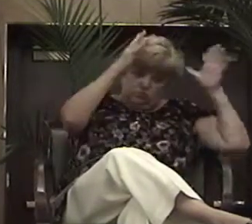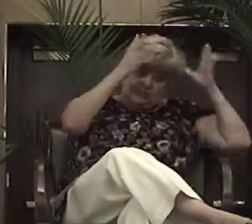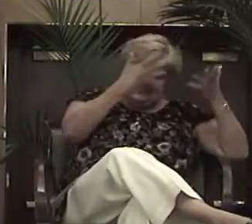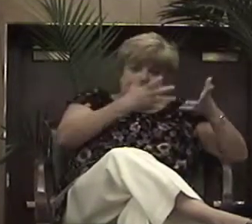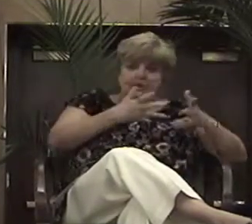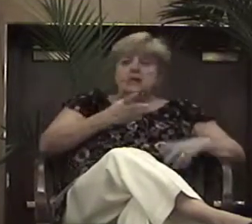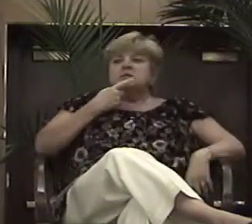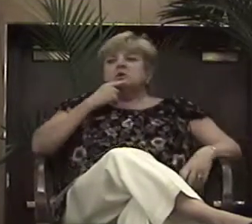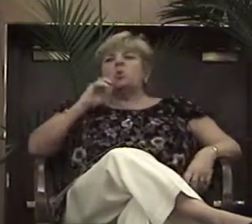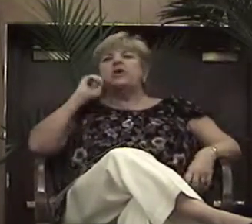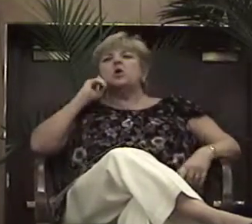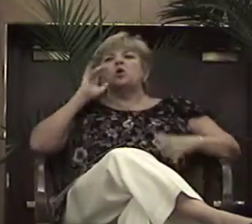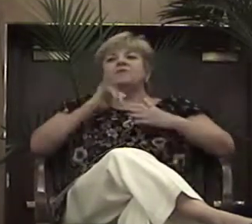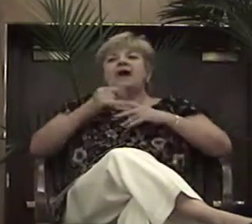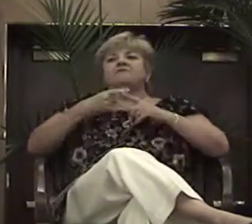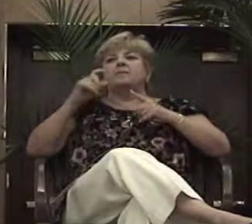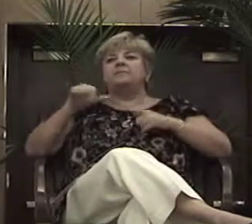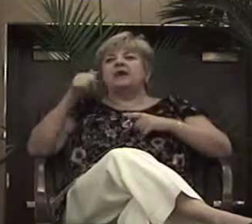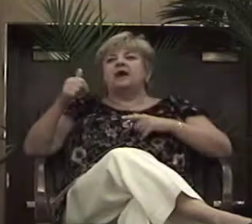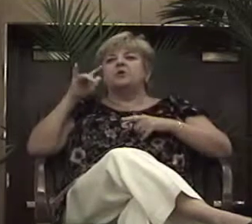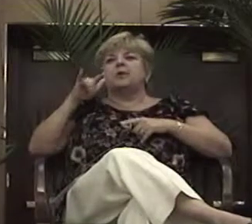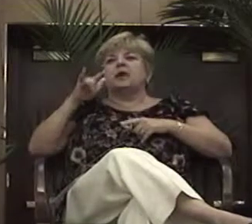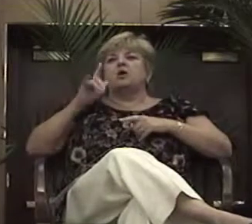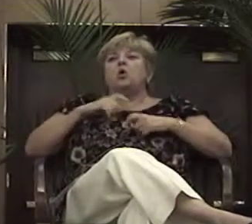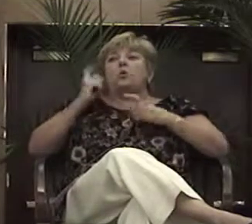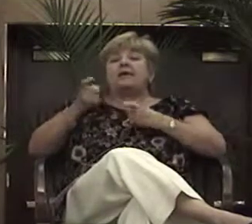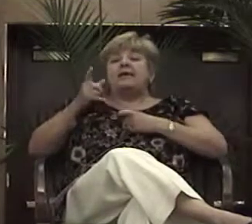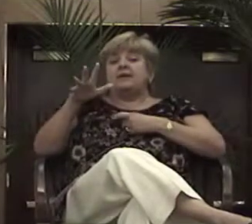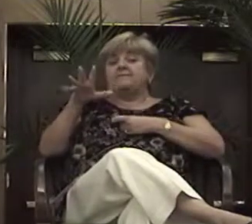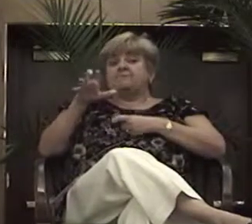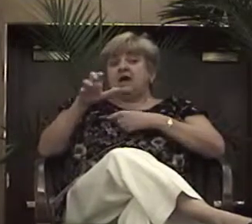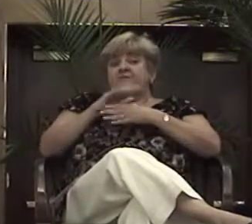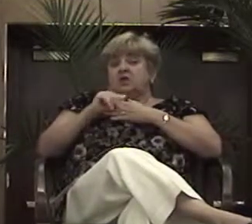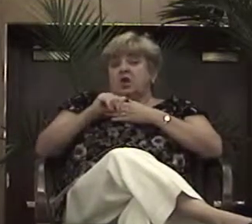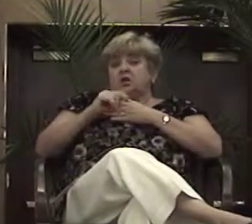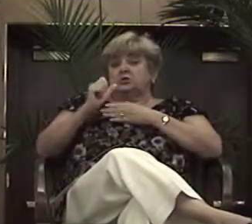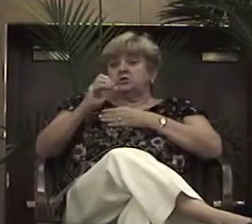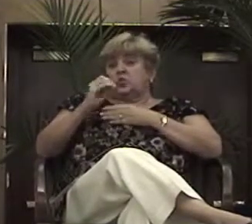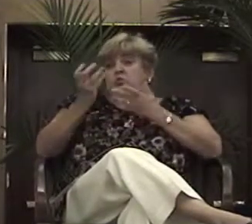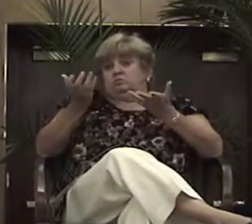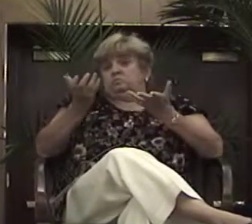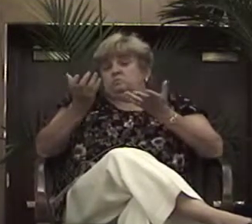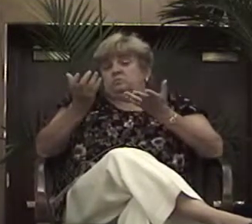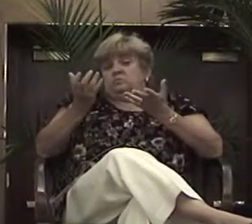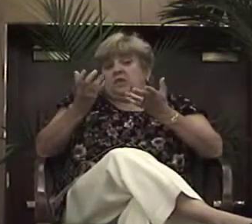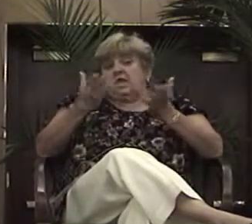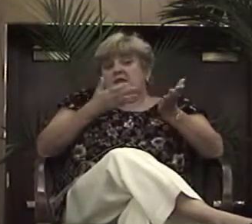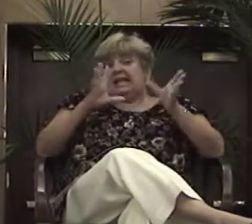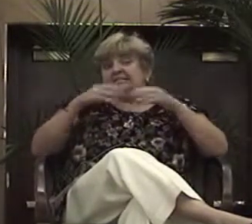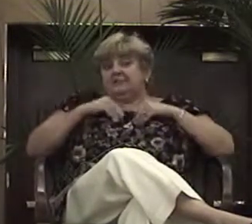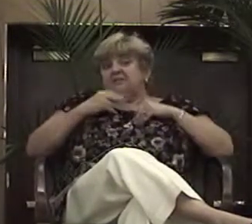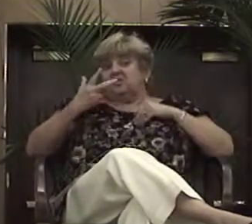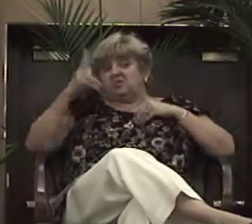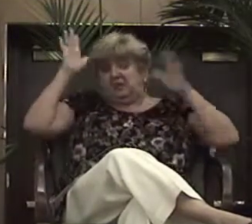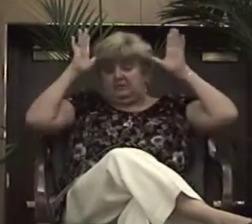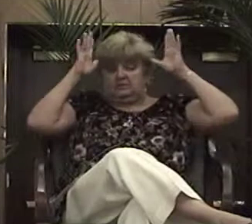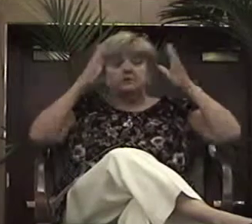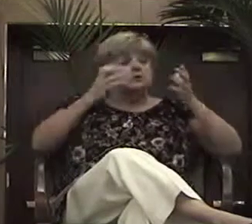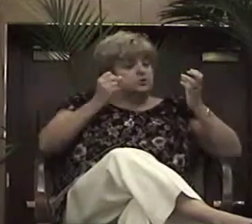it last year from the other pilot, we gave him $500 and he took our 3 moose, so the guy went for it. Loaded the 3 moose, the 200s and their